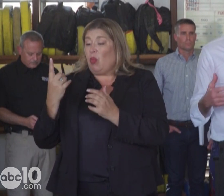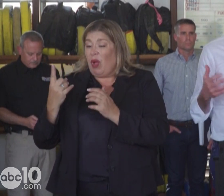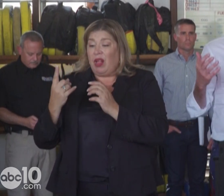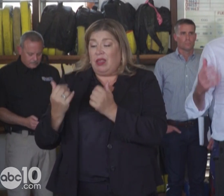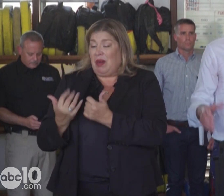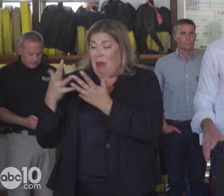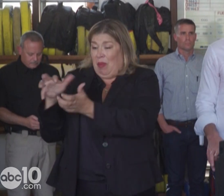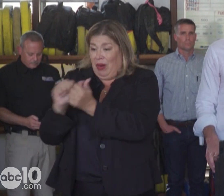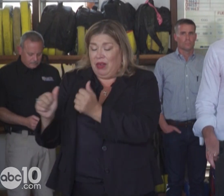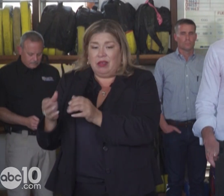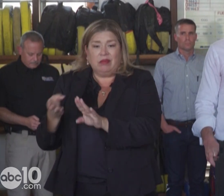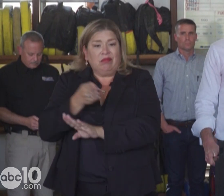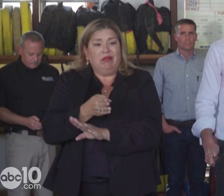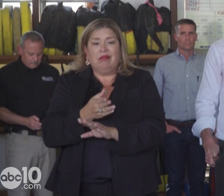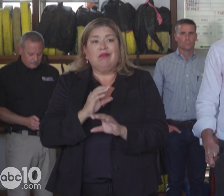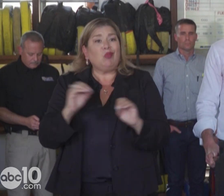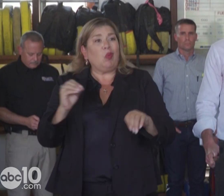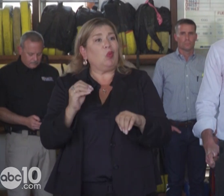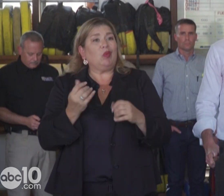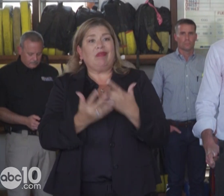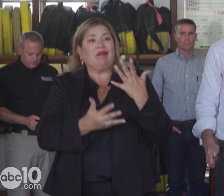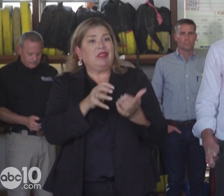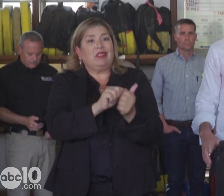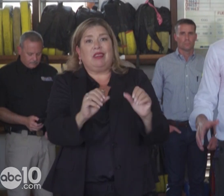just the remarkable,